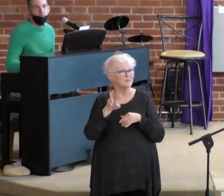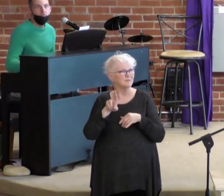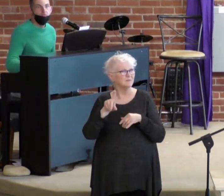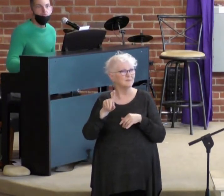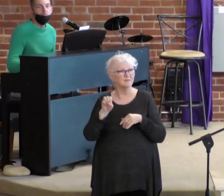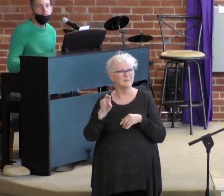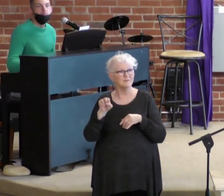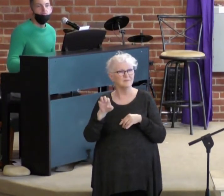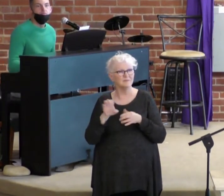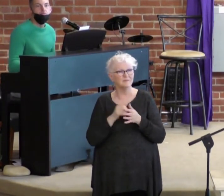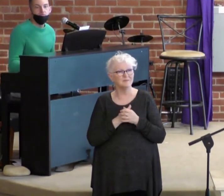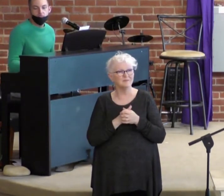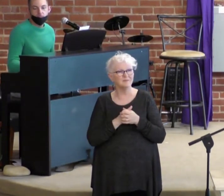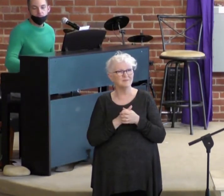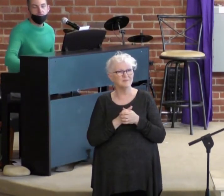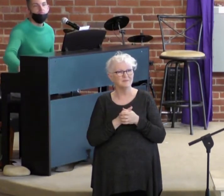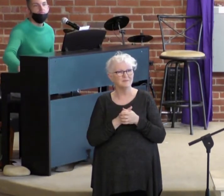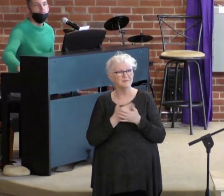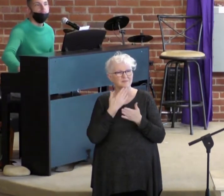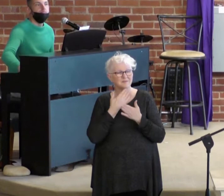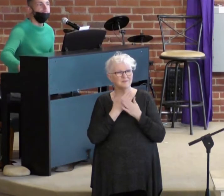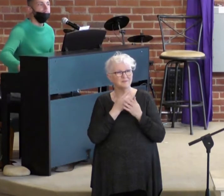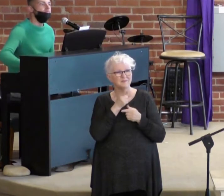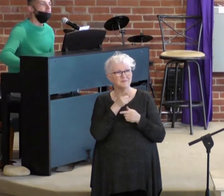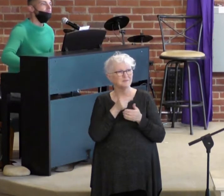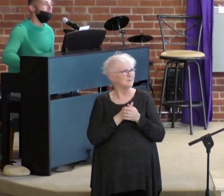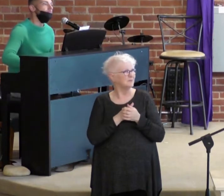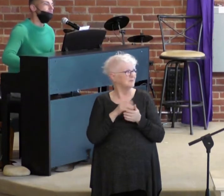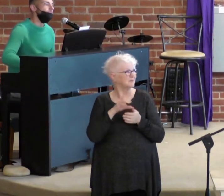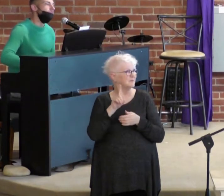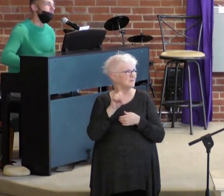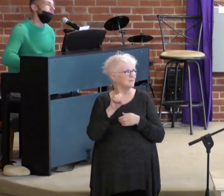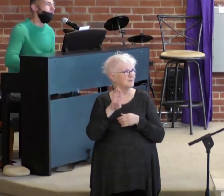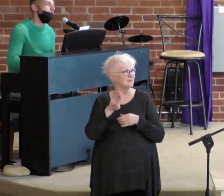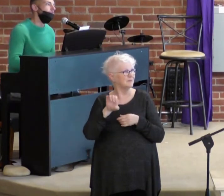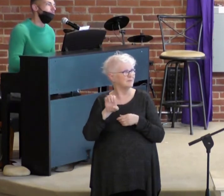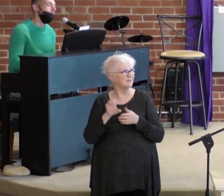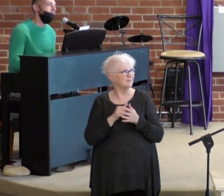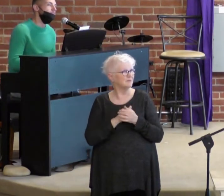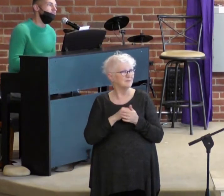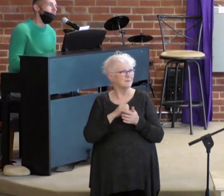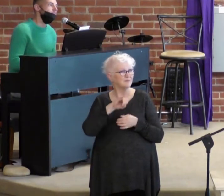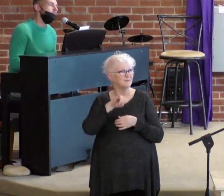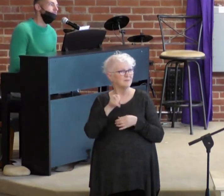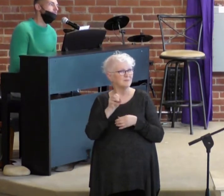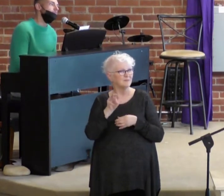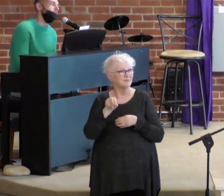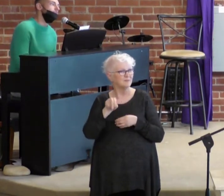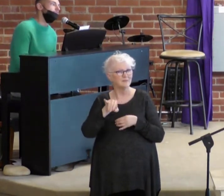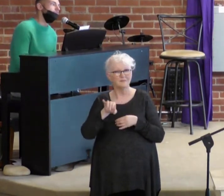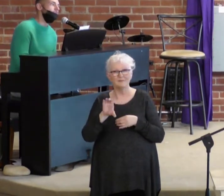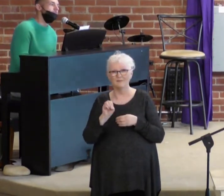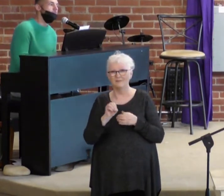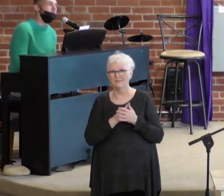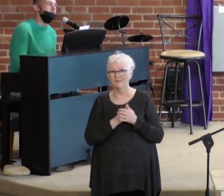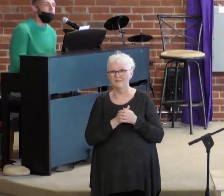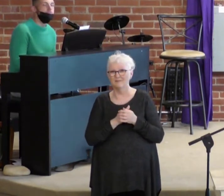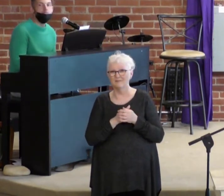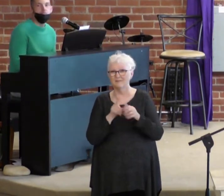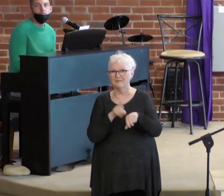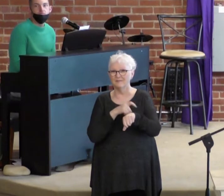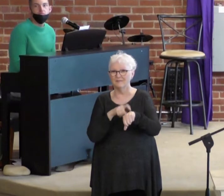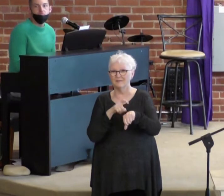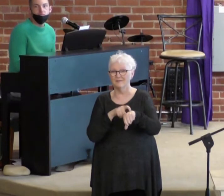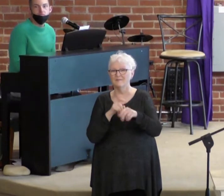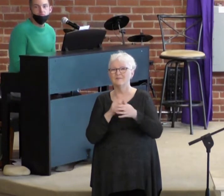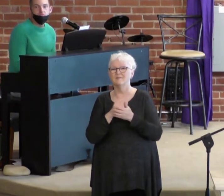there. Long time no see. Debbie, Kevin, Janice, long time no see. And I forgot your